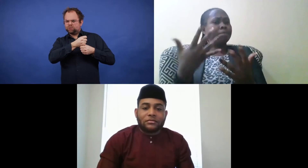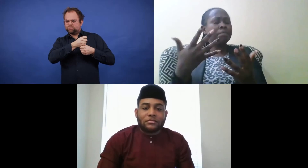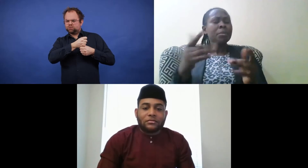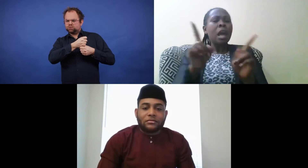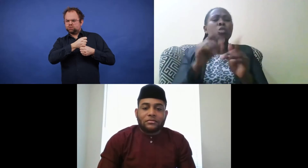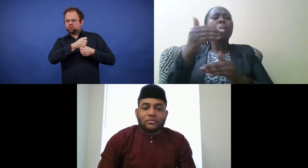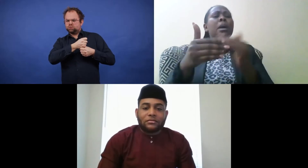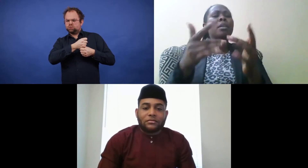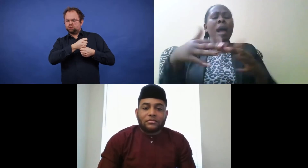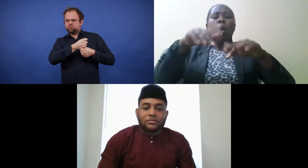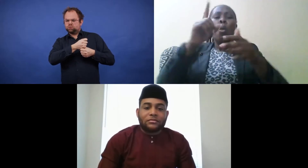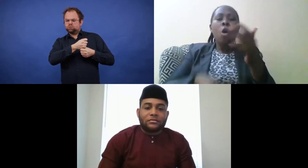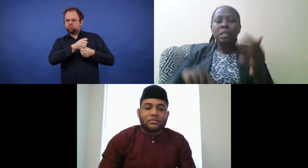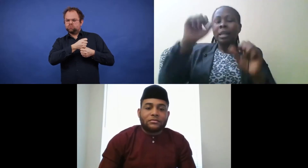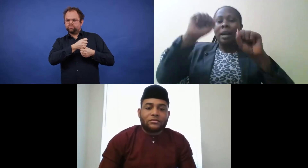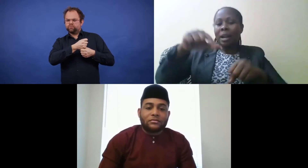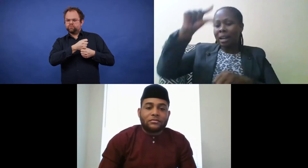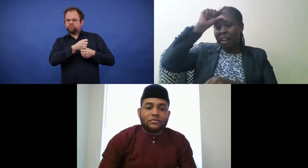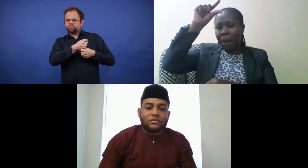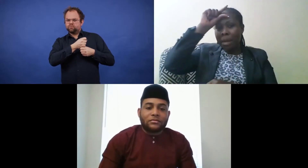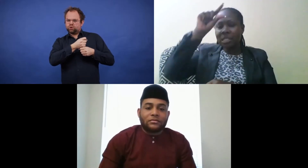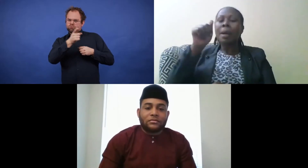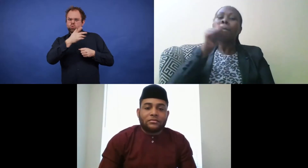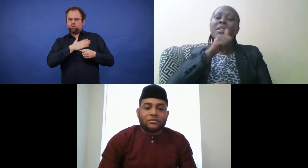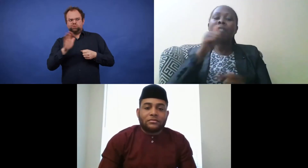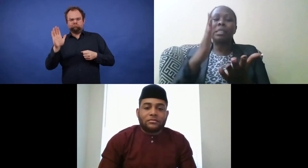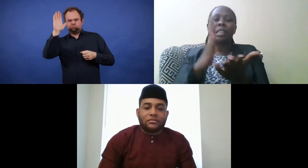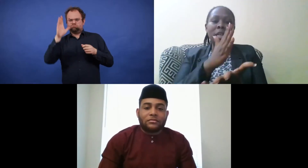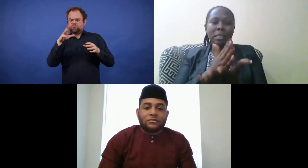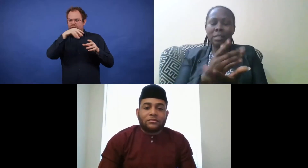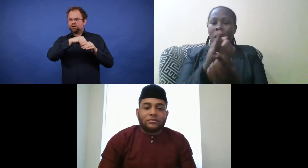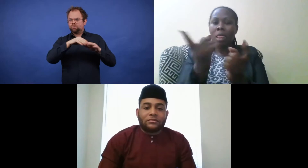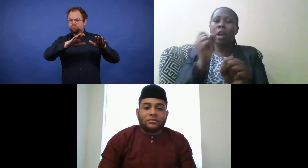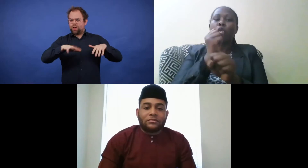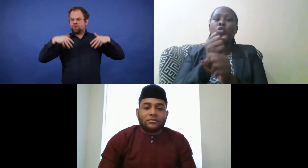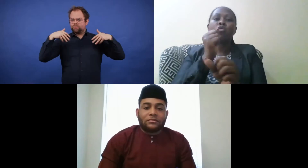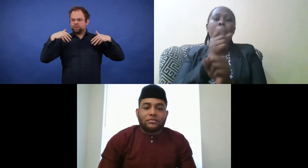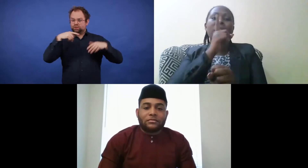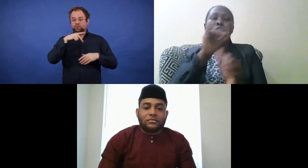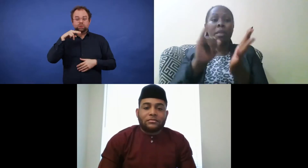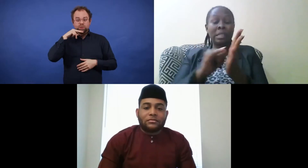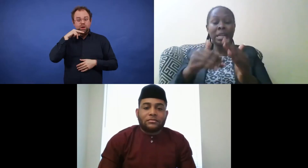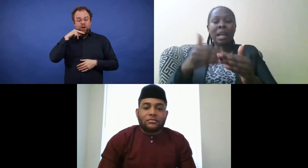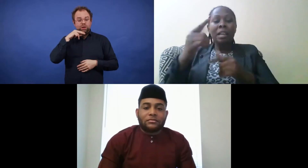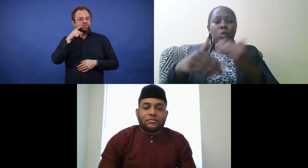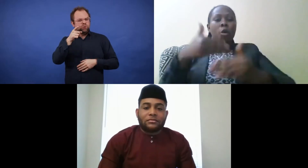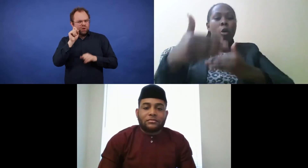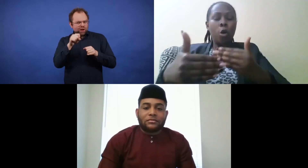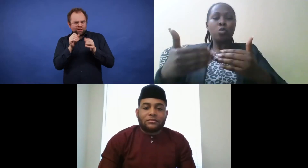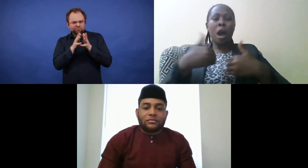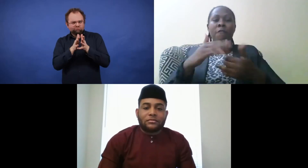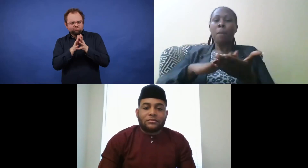positions. Could you kindly tell us what can our governments and private sector do to make sure